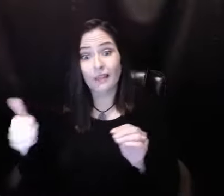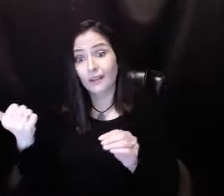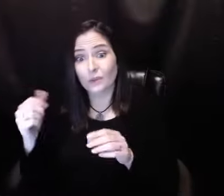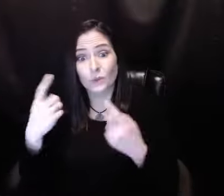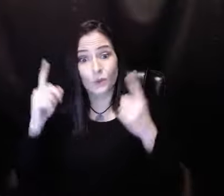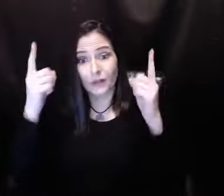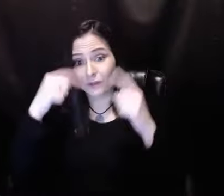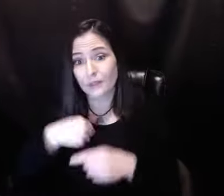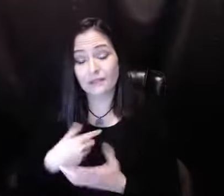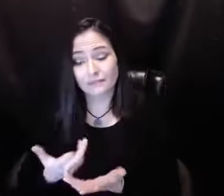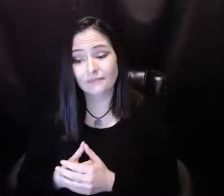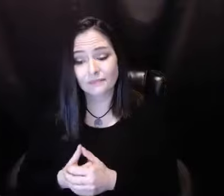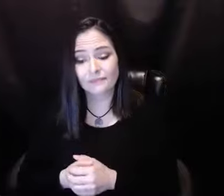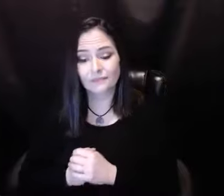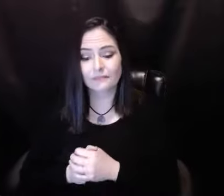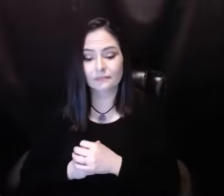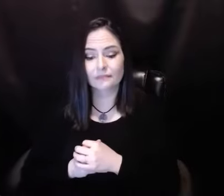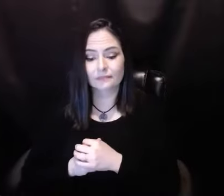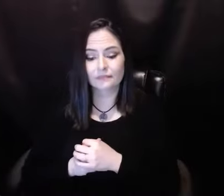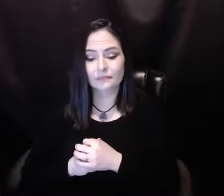But nothing was working.